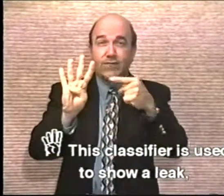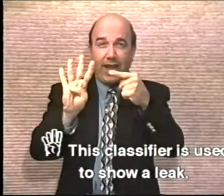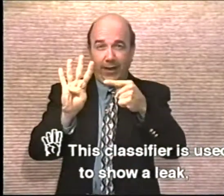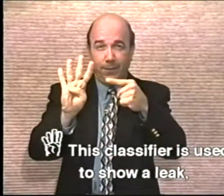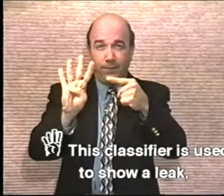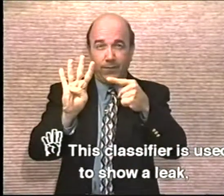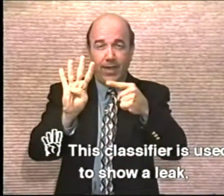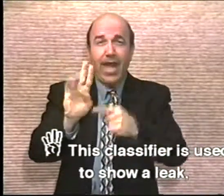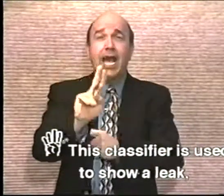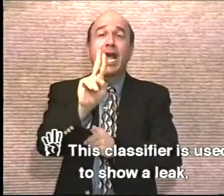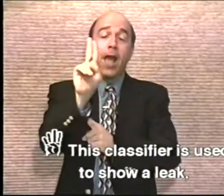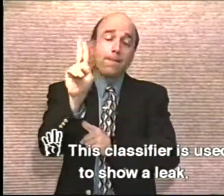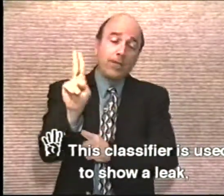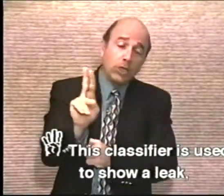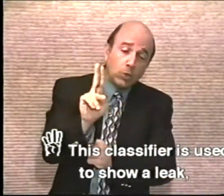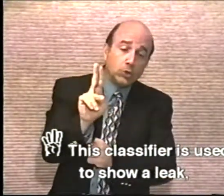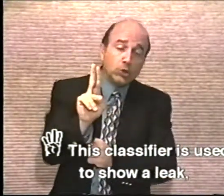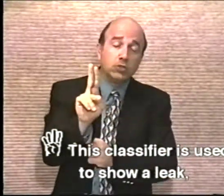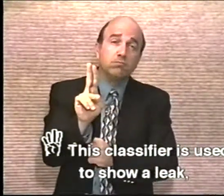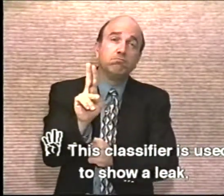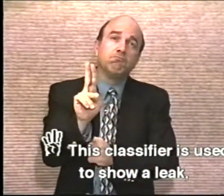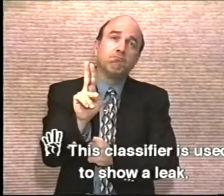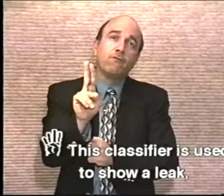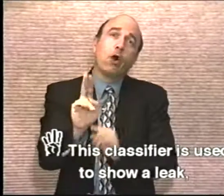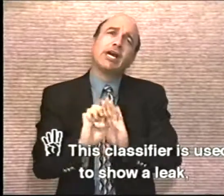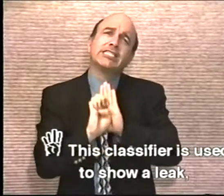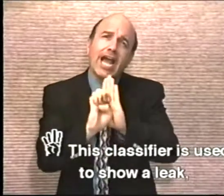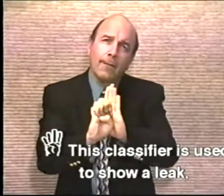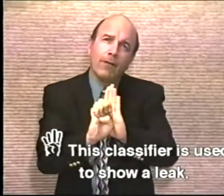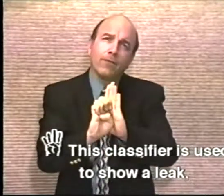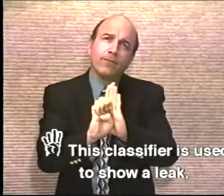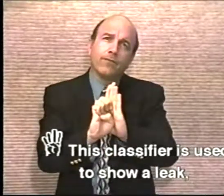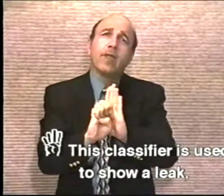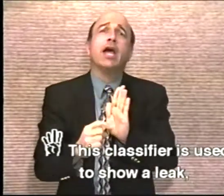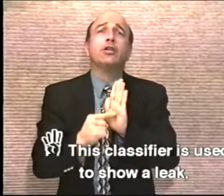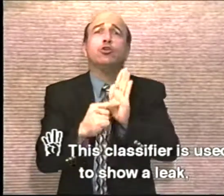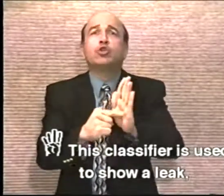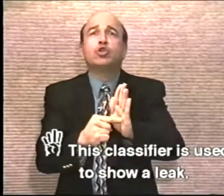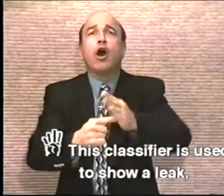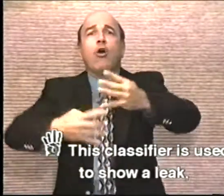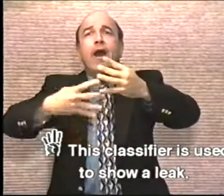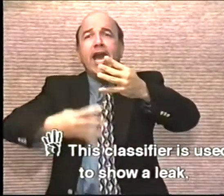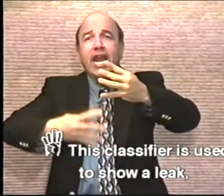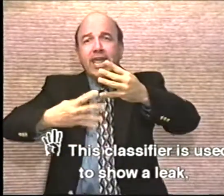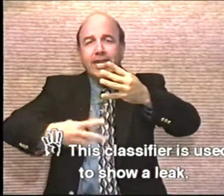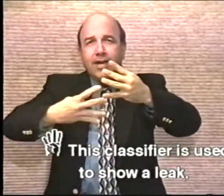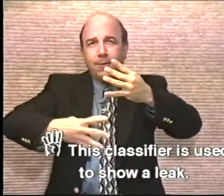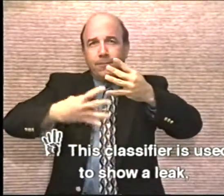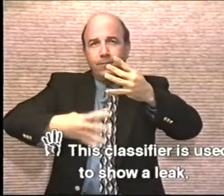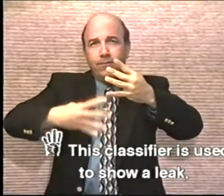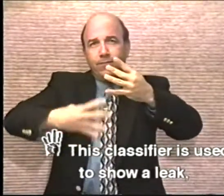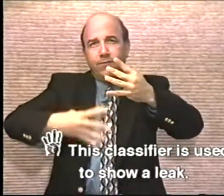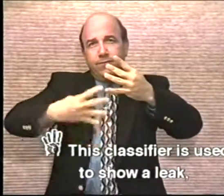classifier can be used, for example, to show a leak